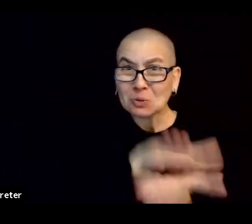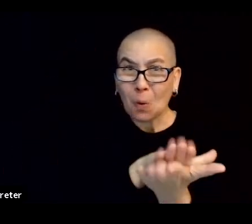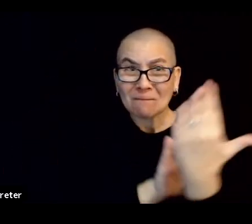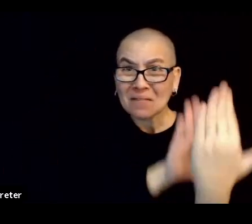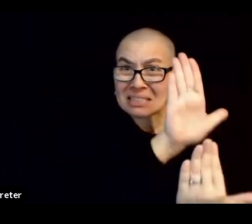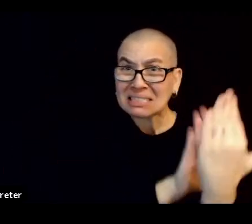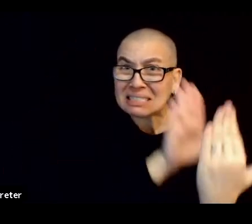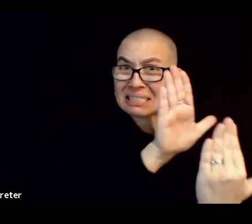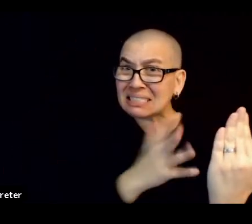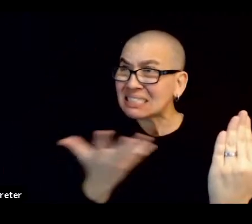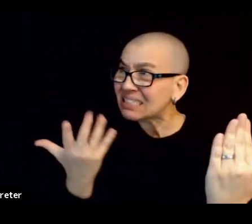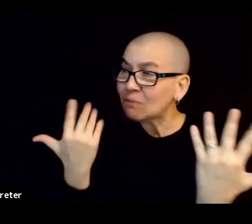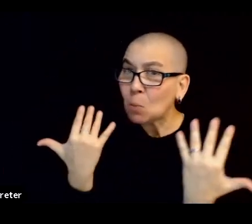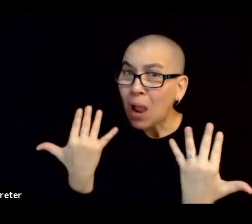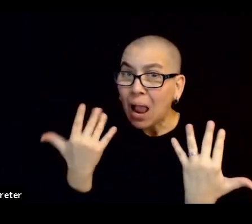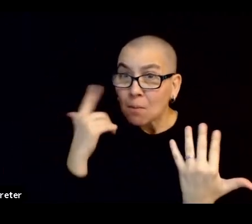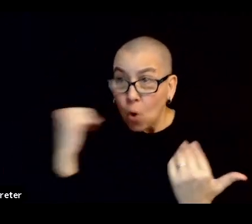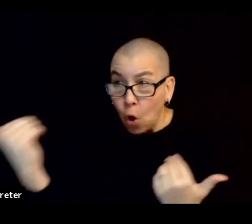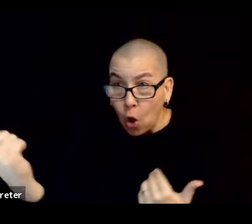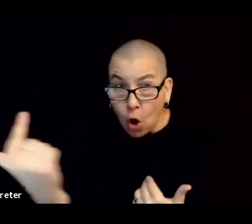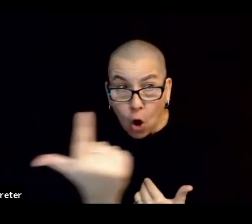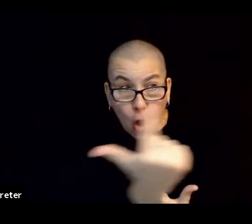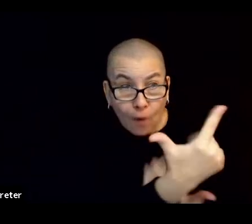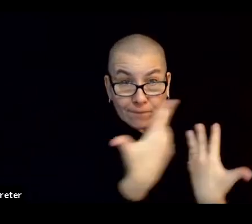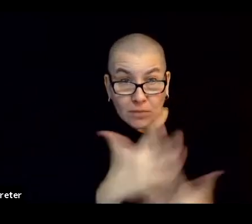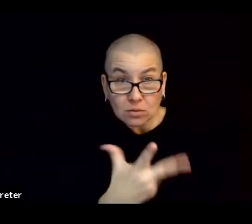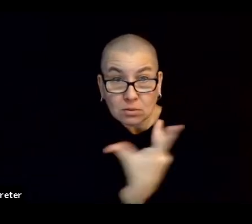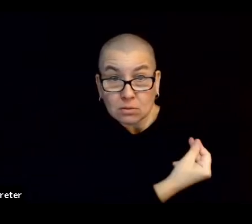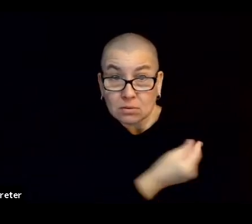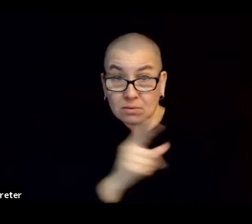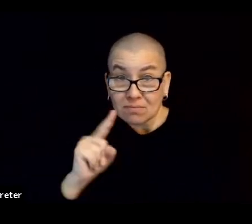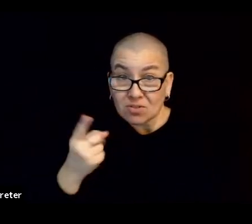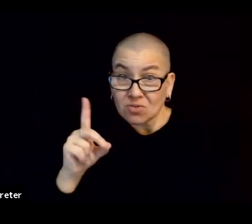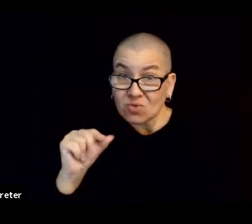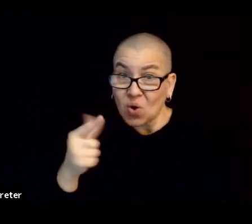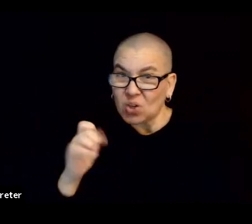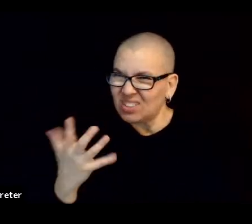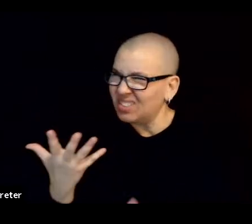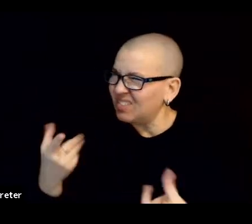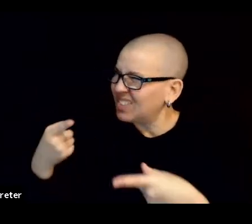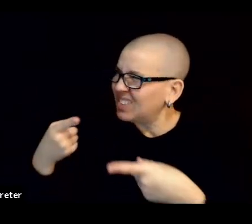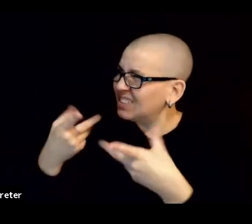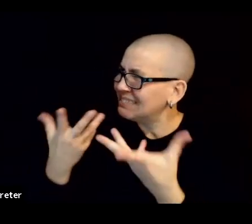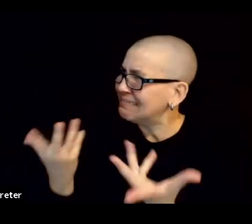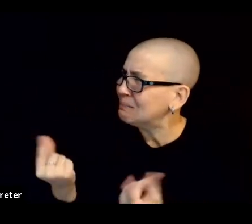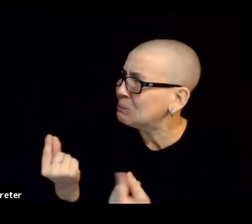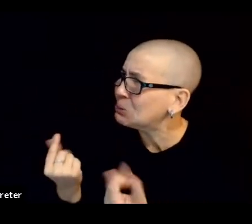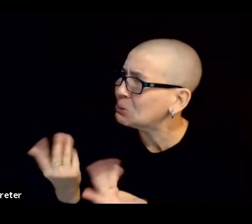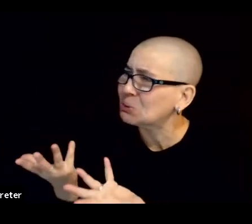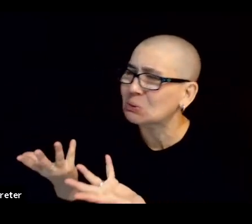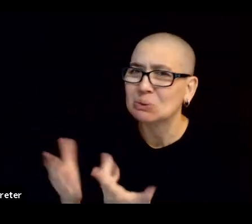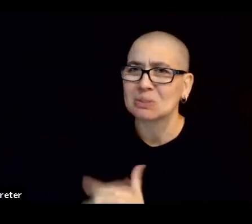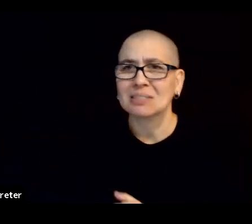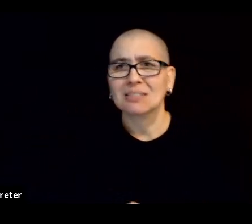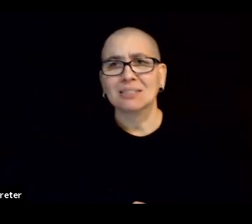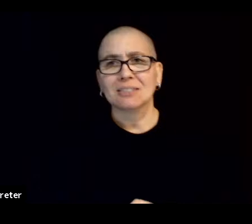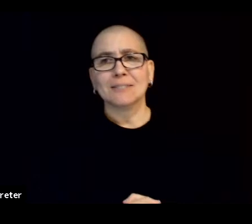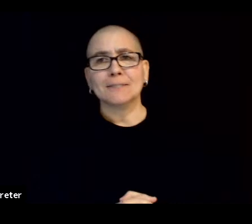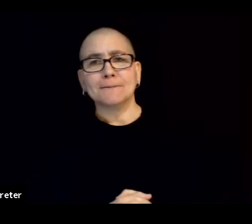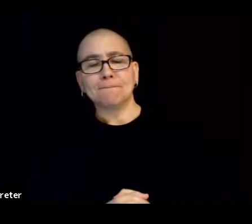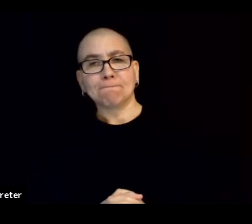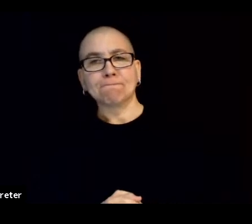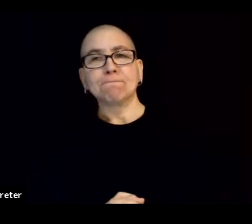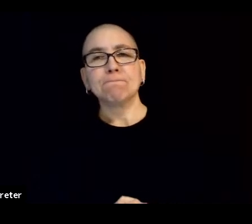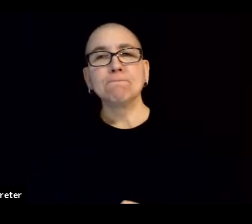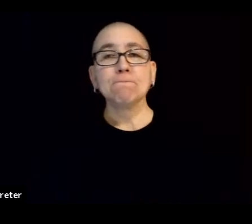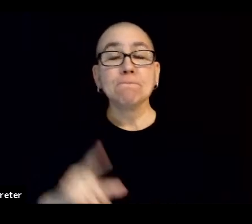have more readily available access to a vaccine? Yeah, well, one of the reasons is that we believe we've created an